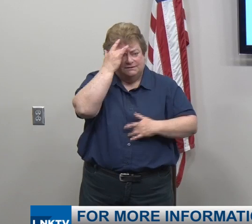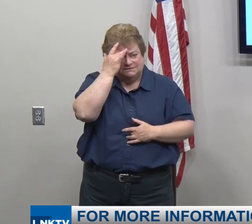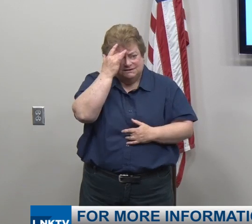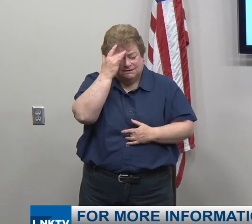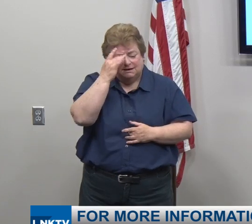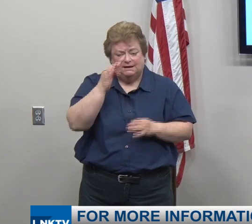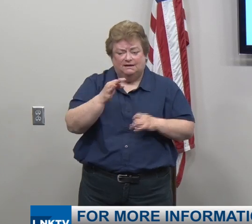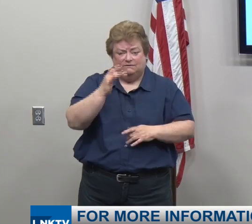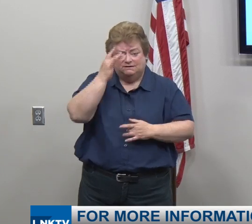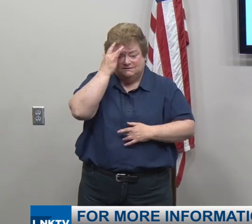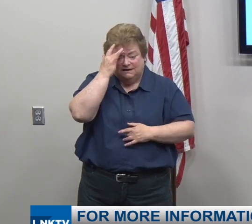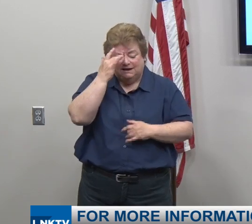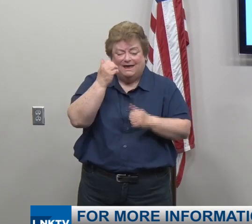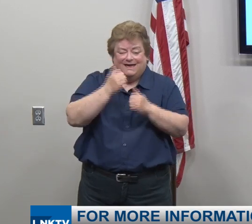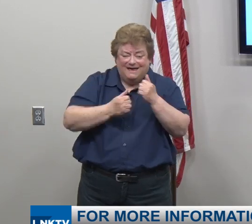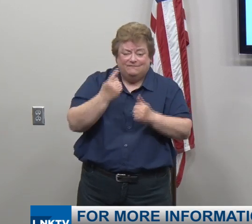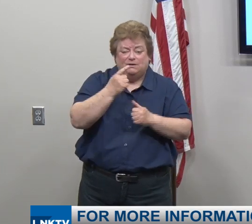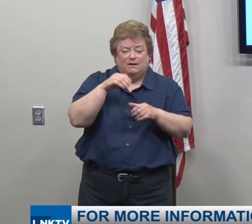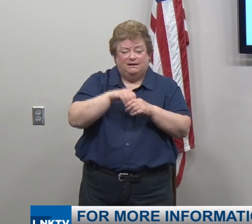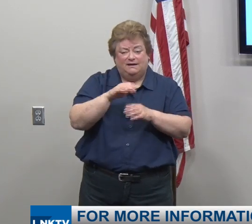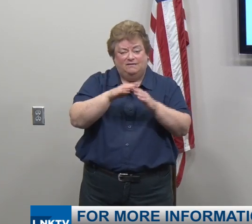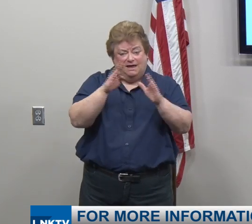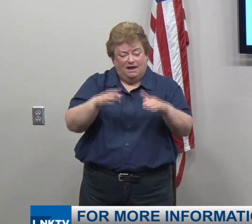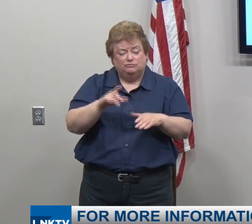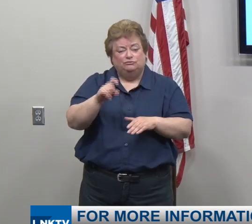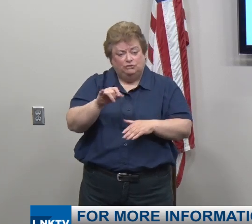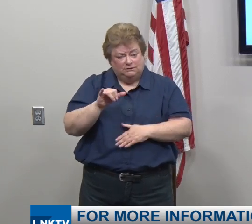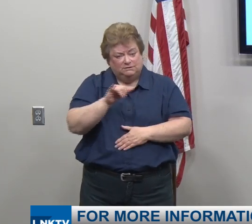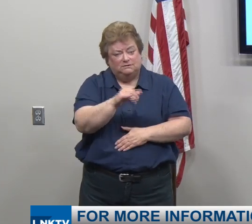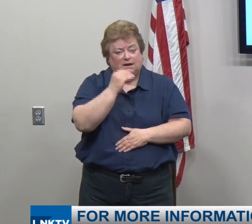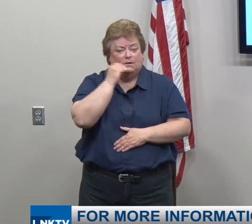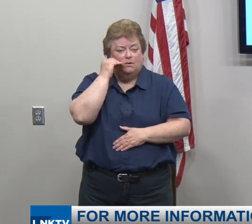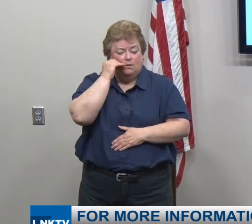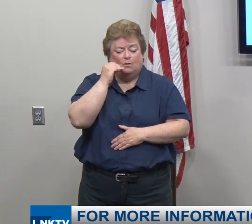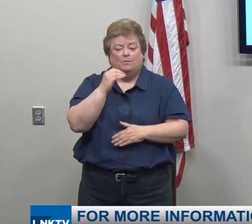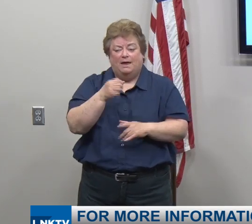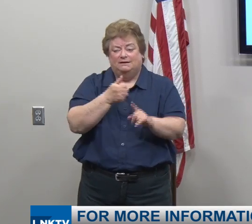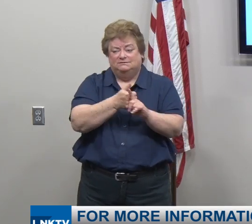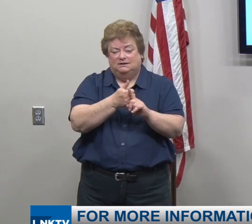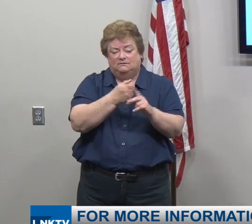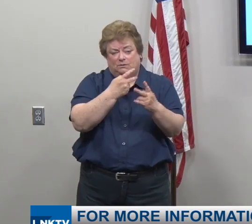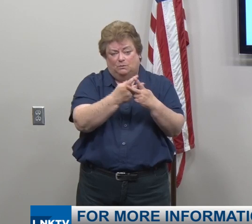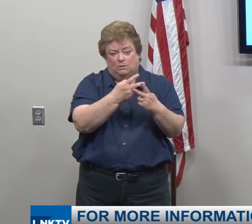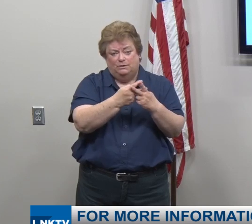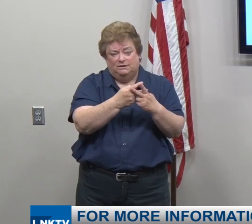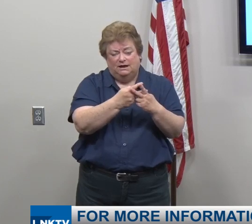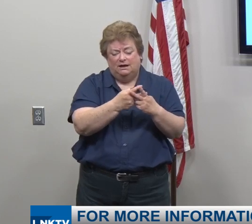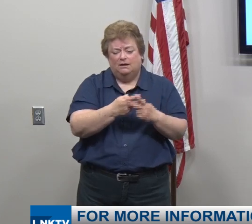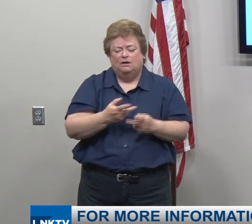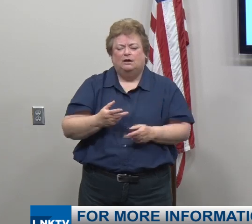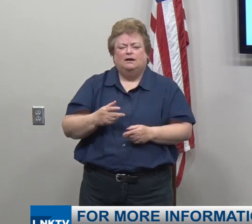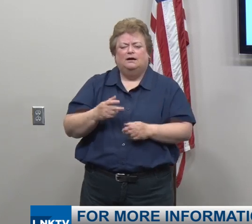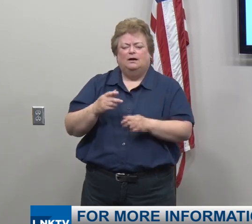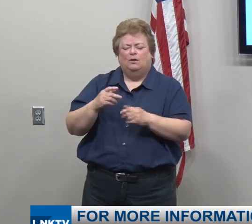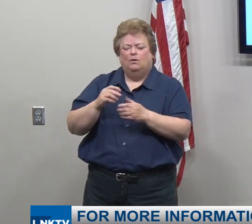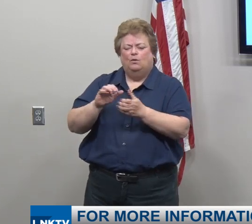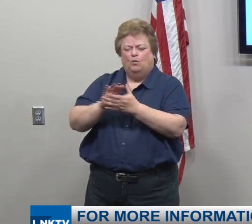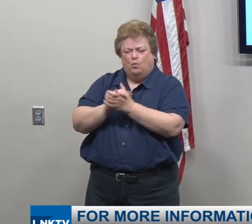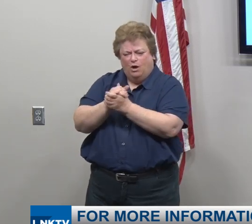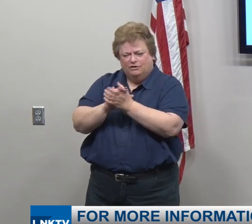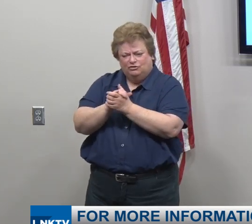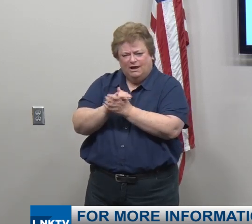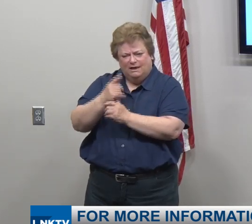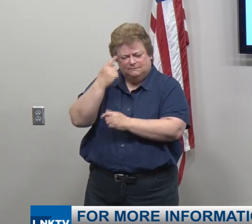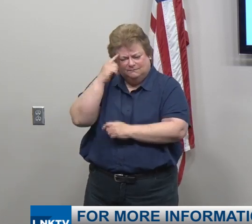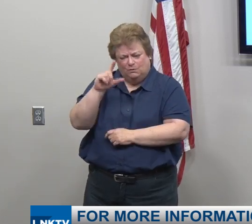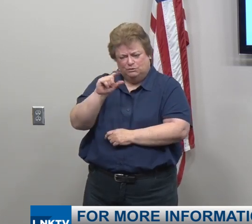If you are sick, everyone in your household should also stay home and self-quarantine. to wash your hands for at least 20